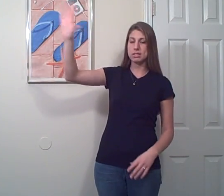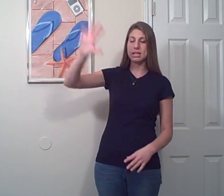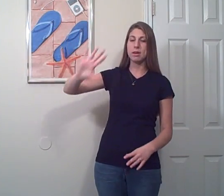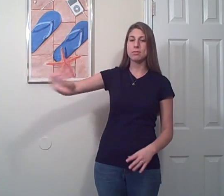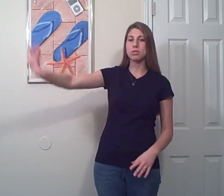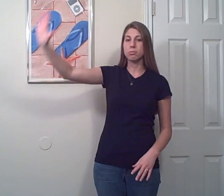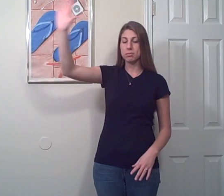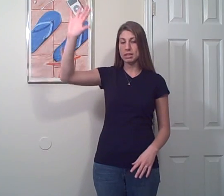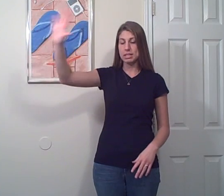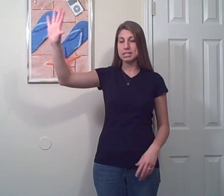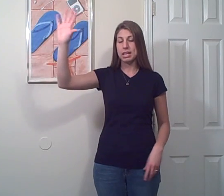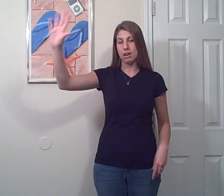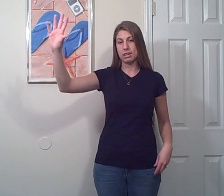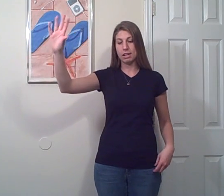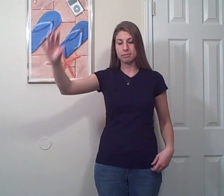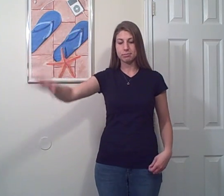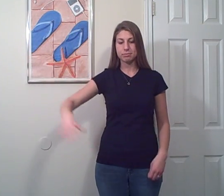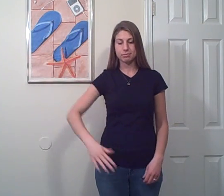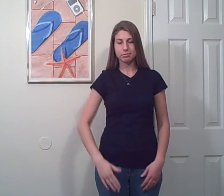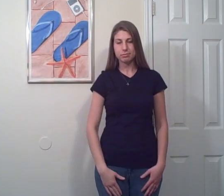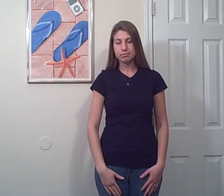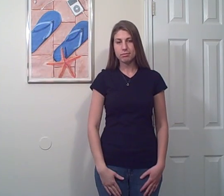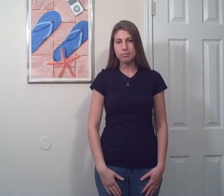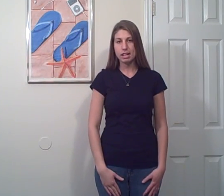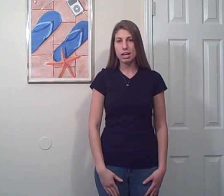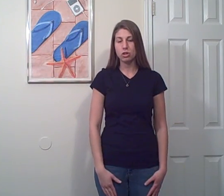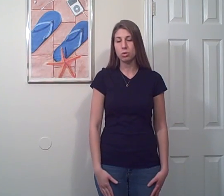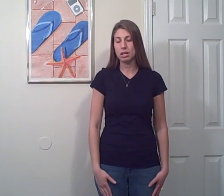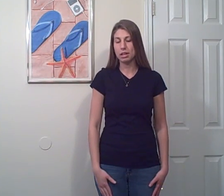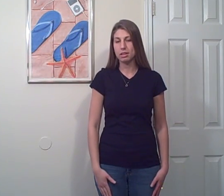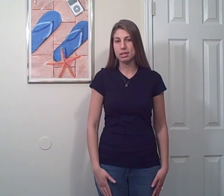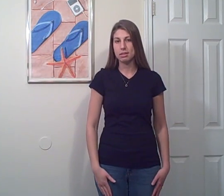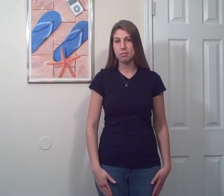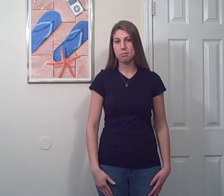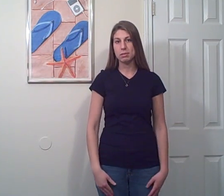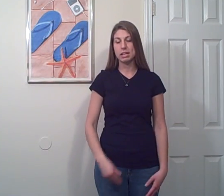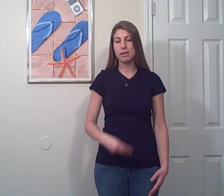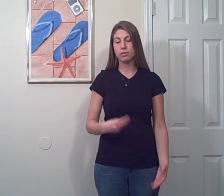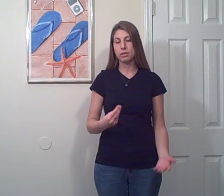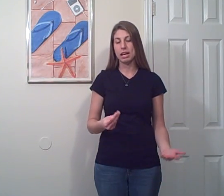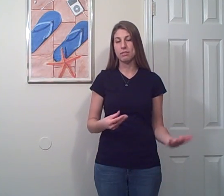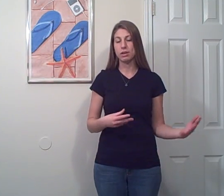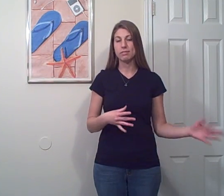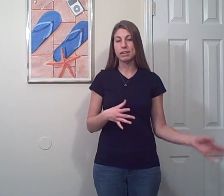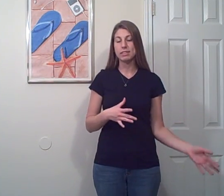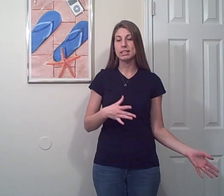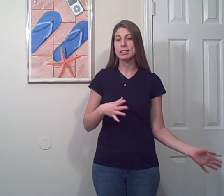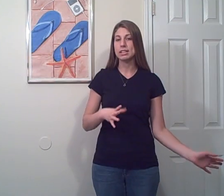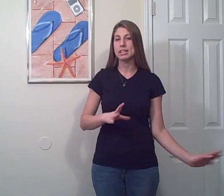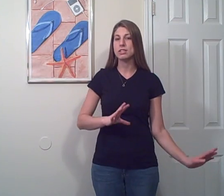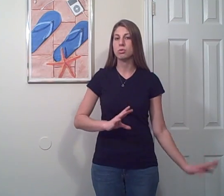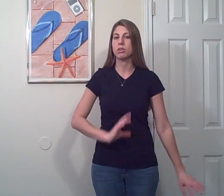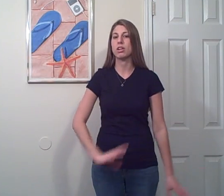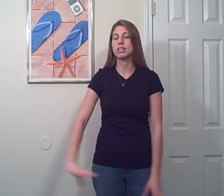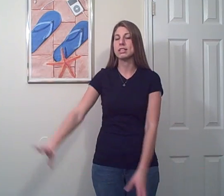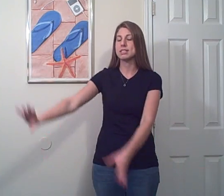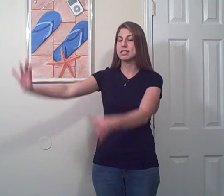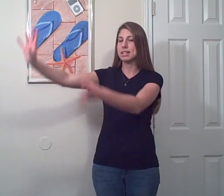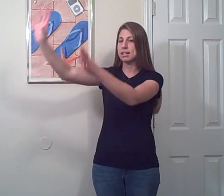set up to this area. And you want to be careful with that. If you have left-handed kids, you want all the kids to set it up